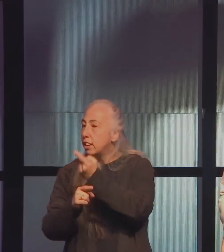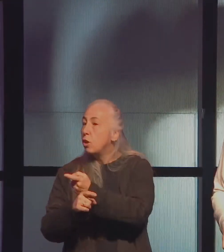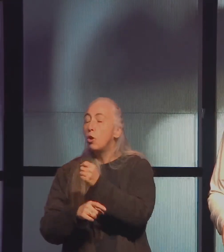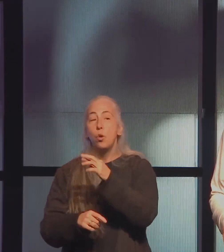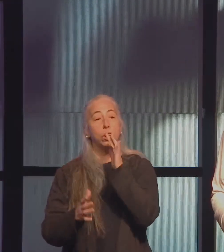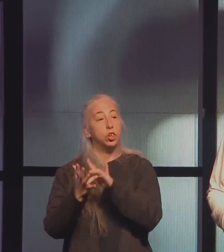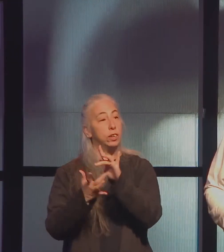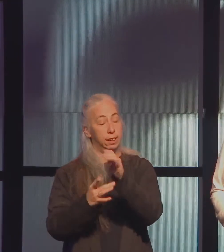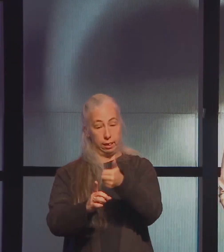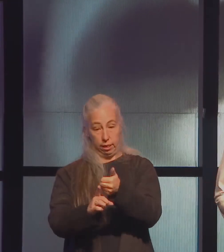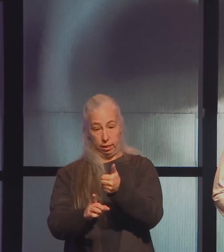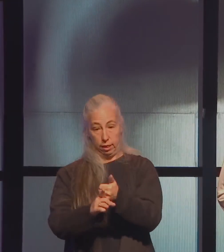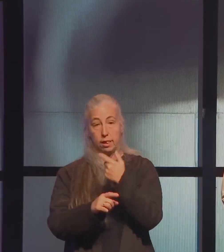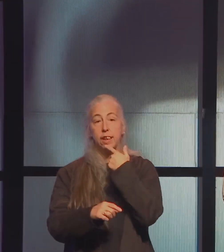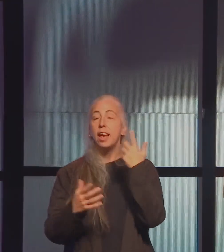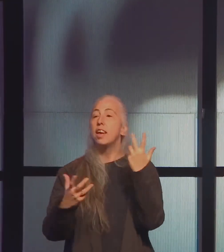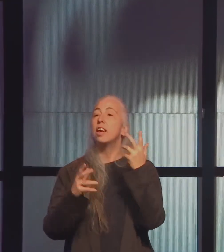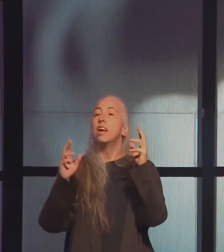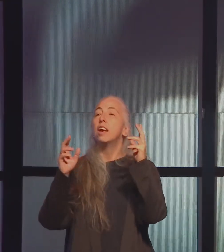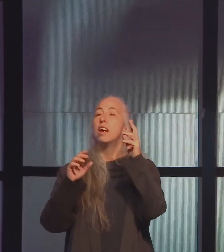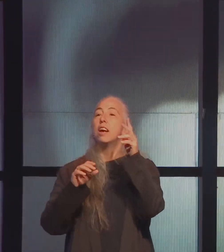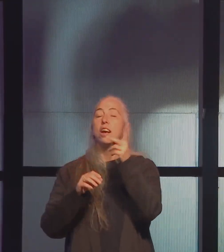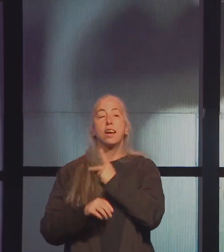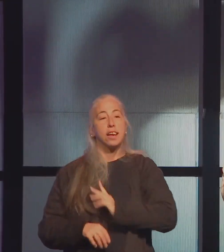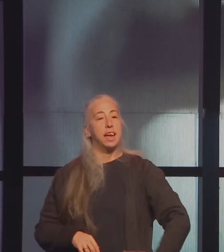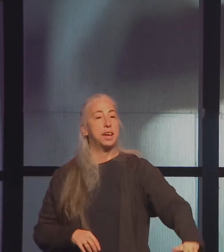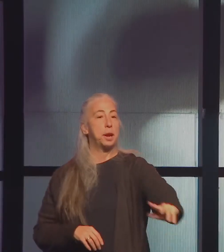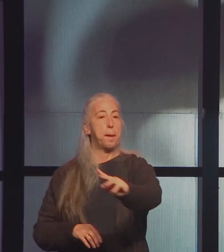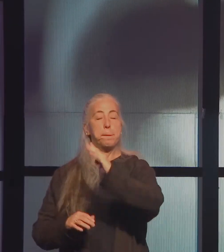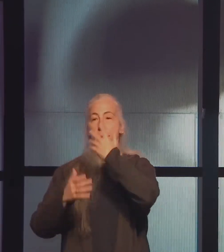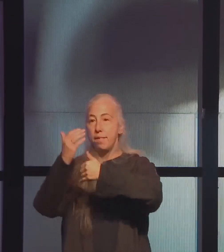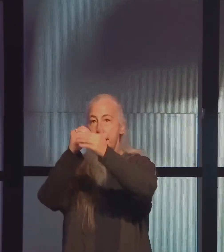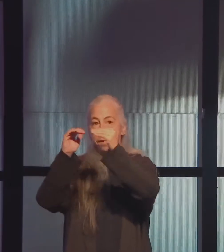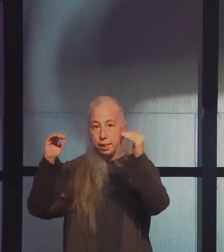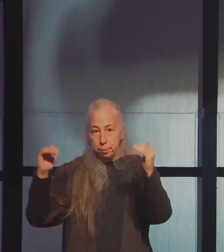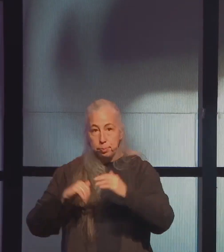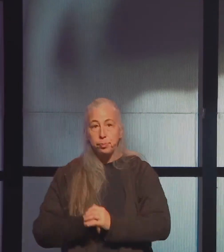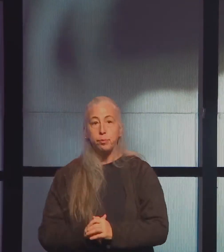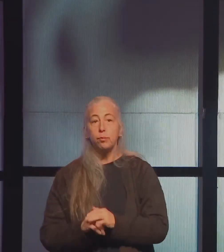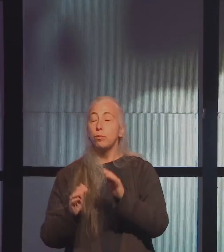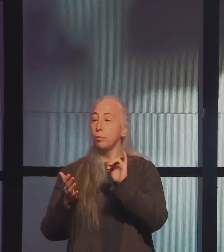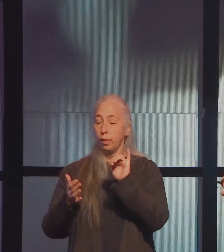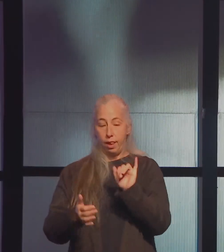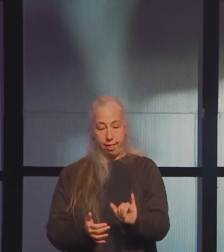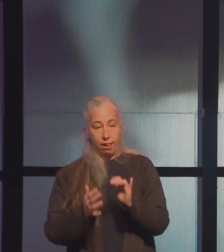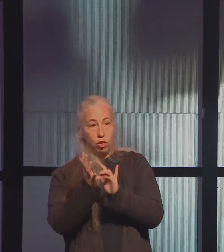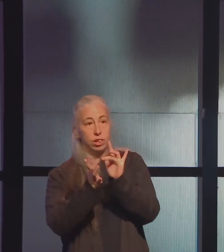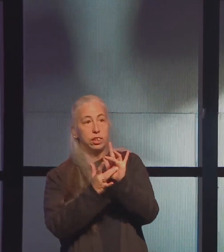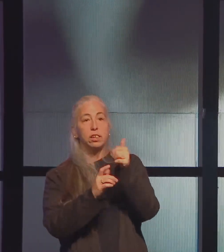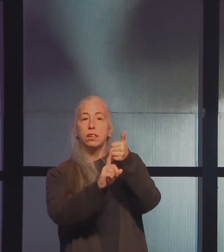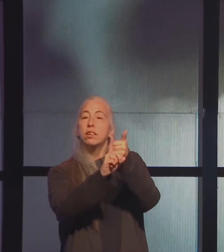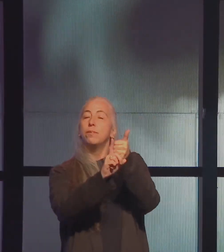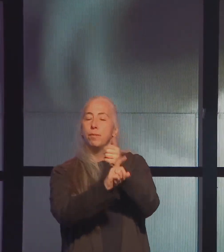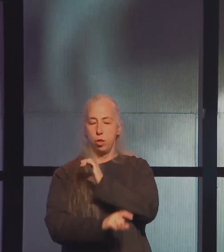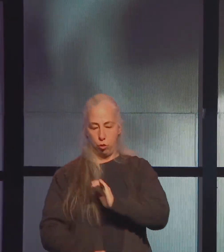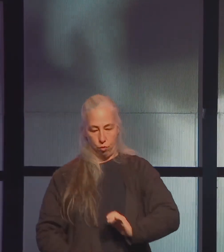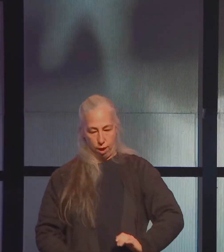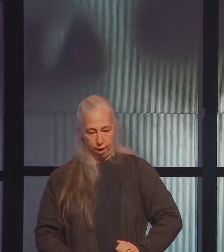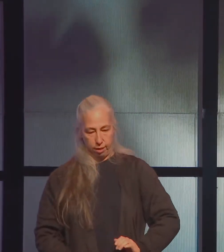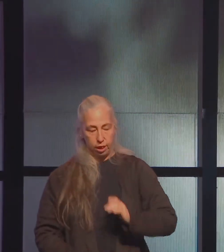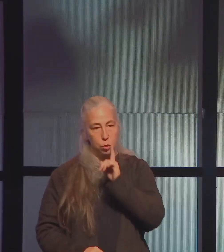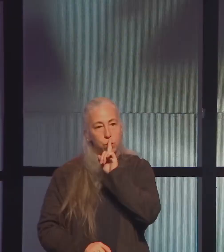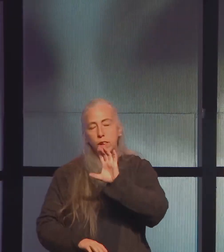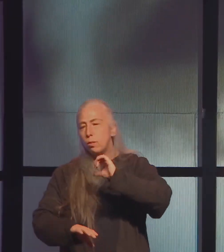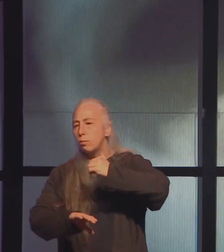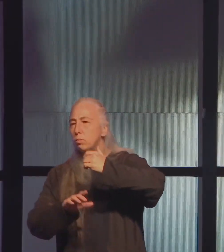would call the kingdom of heaven. Philippians chapter 2 says that this Jesus was the Christ and laid down all kinds